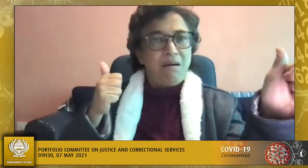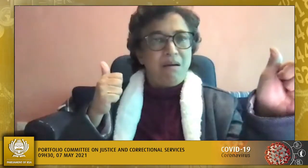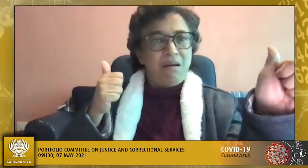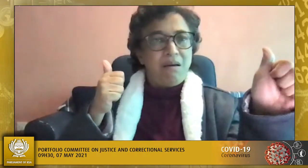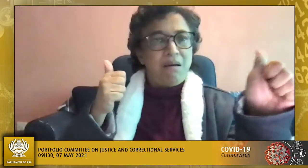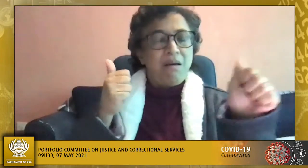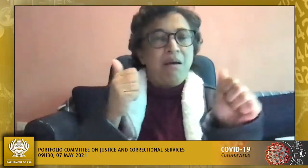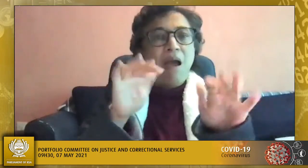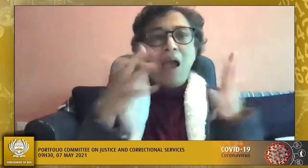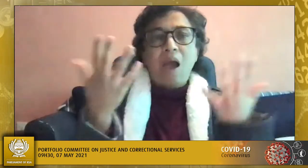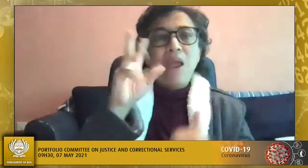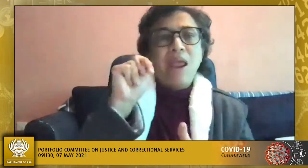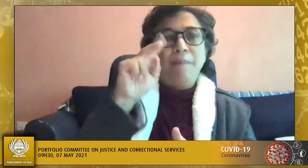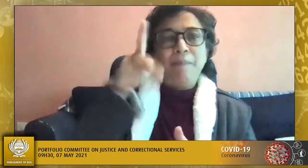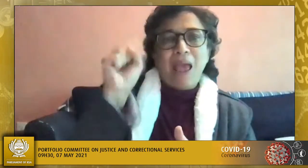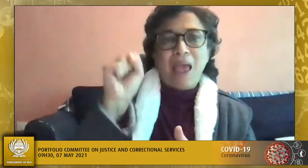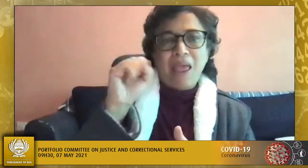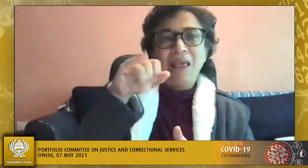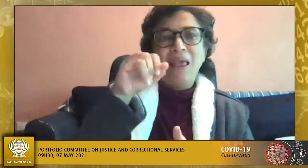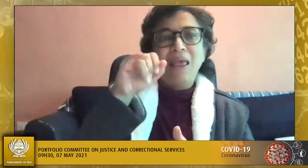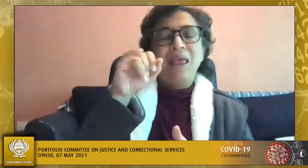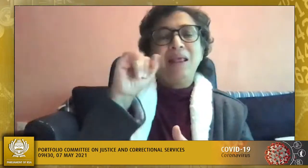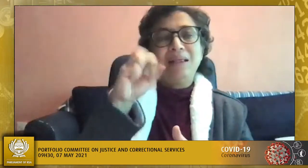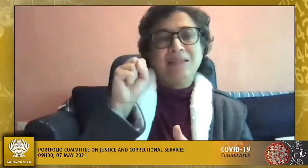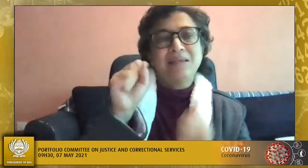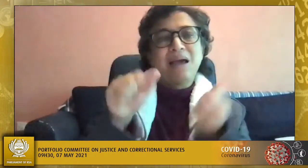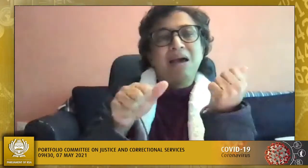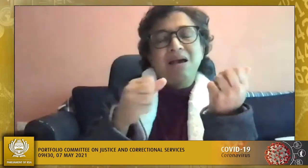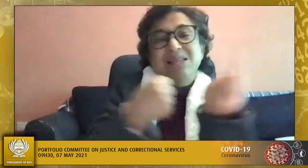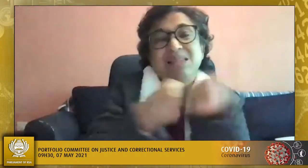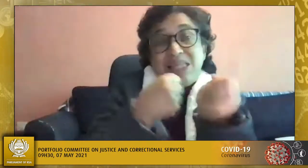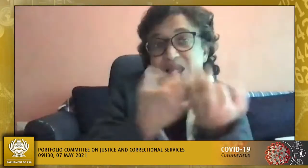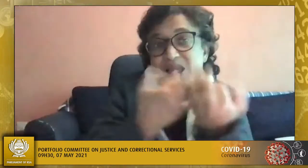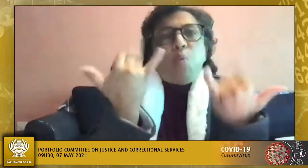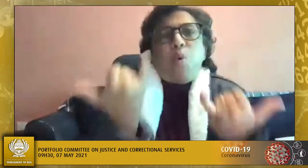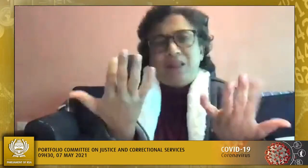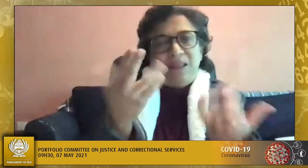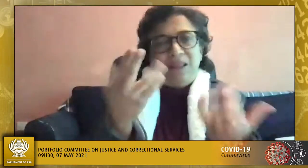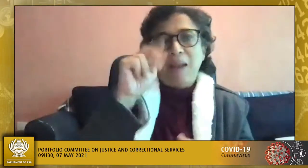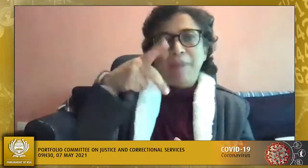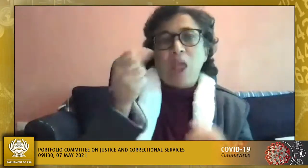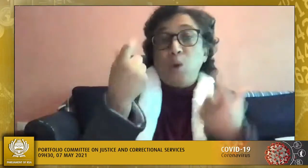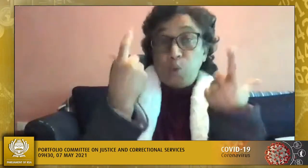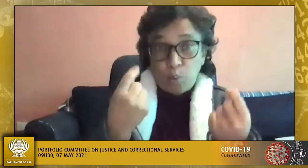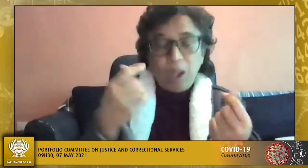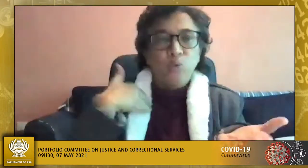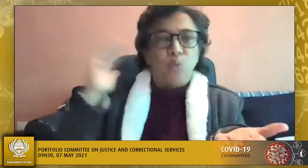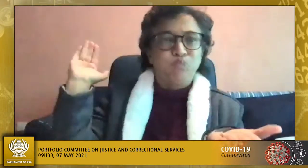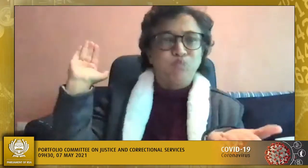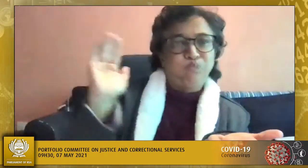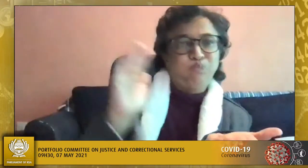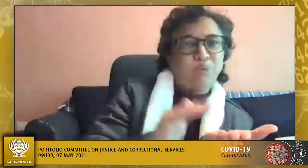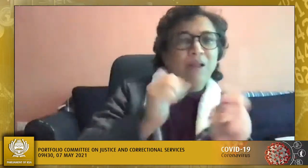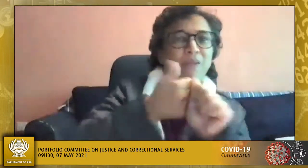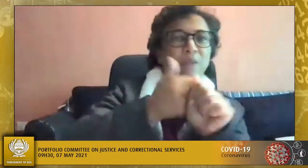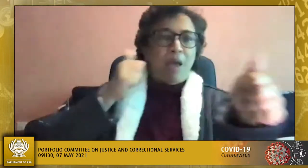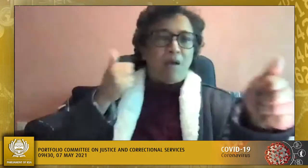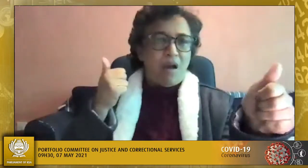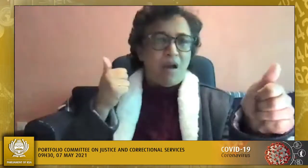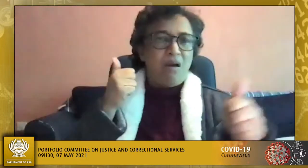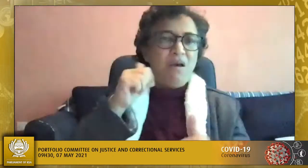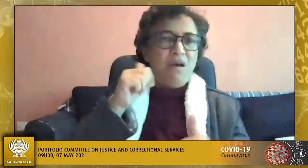the backlog of DNA testing how is the NPA assisting or what is